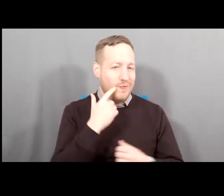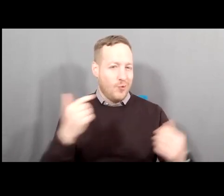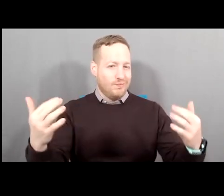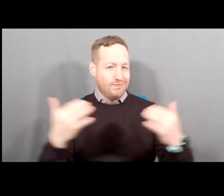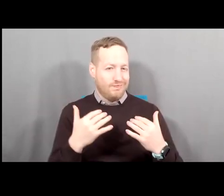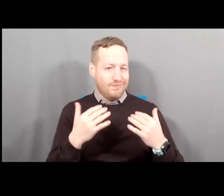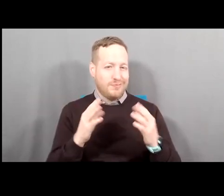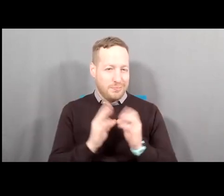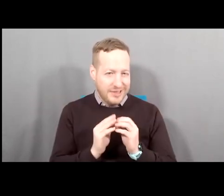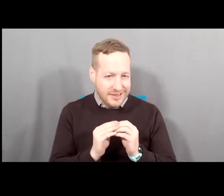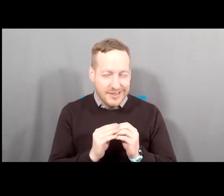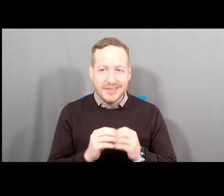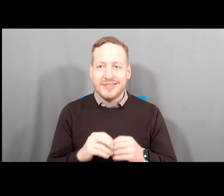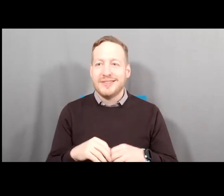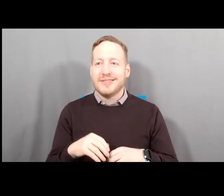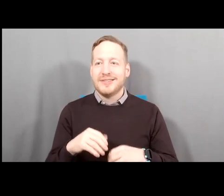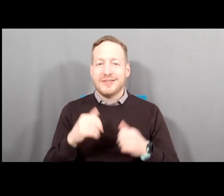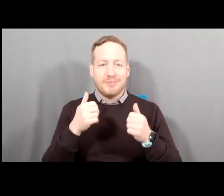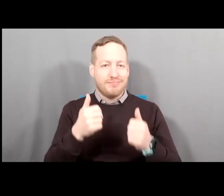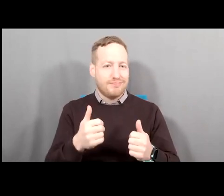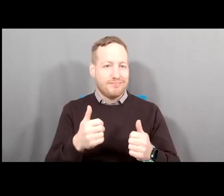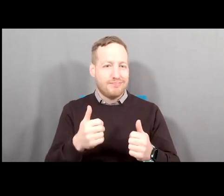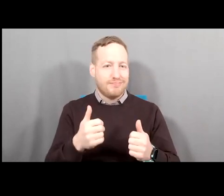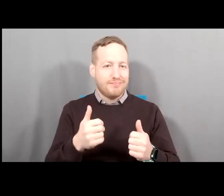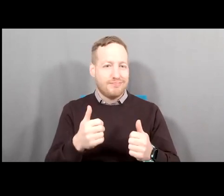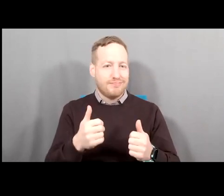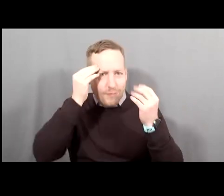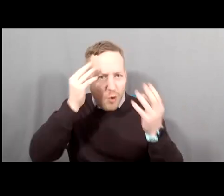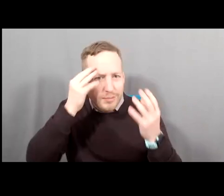want to say thank you to everyone for coming to the meeting.